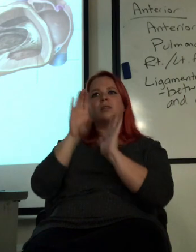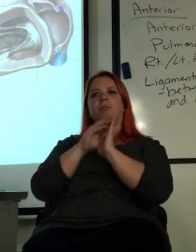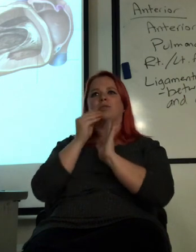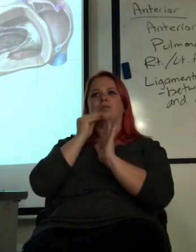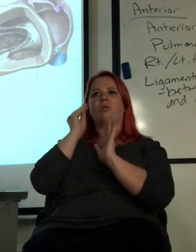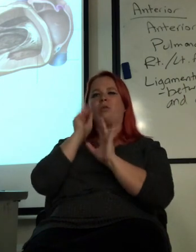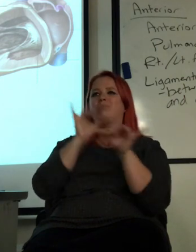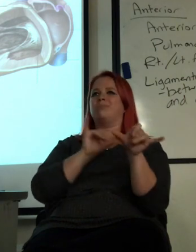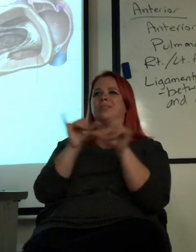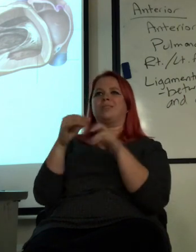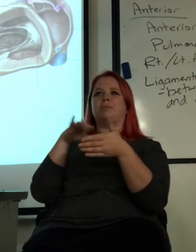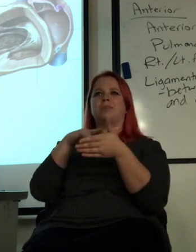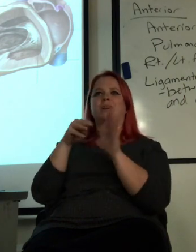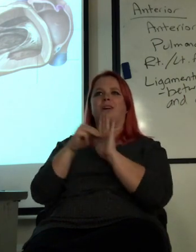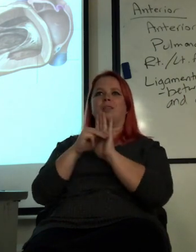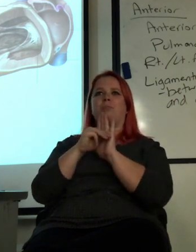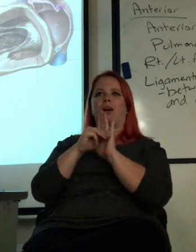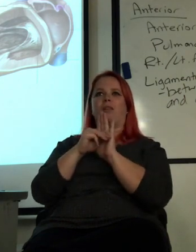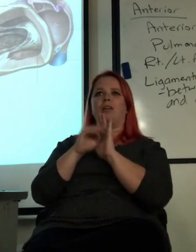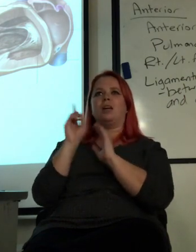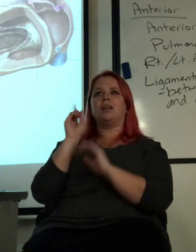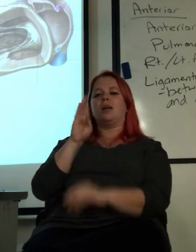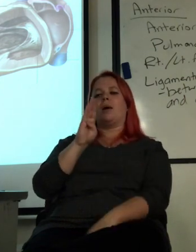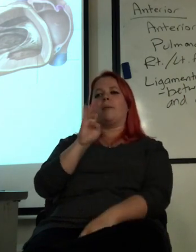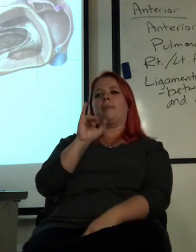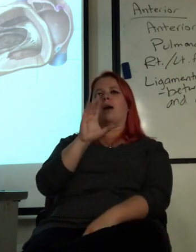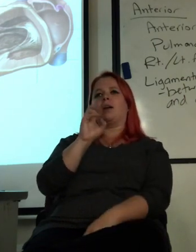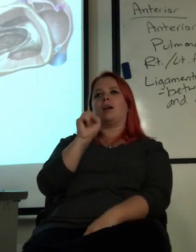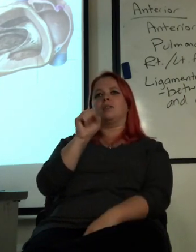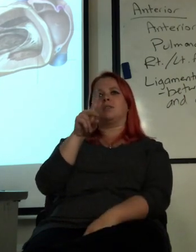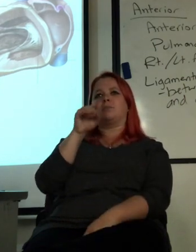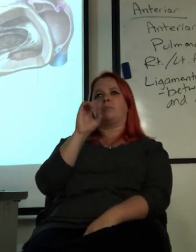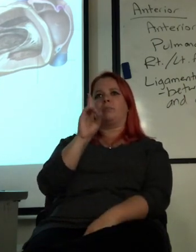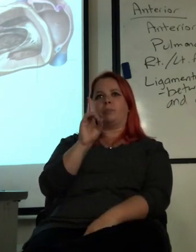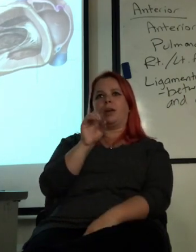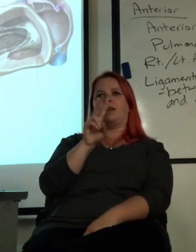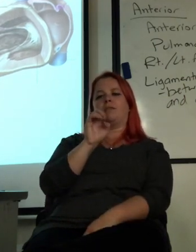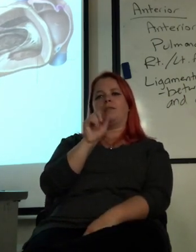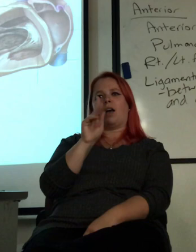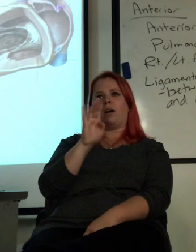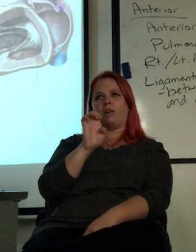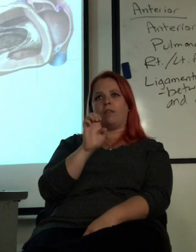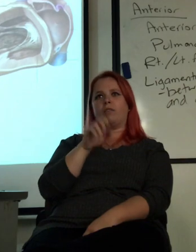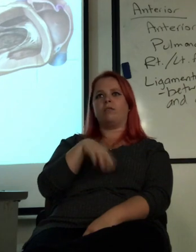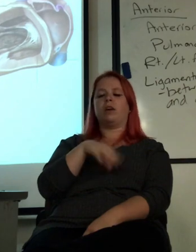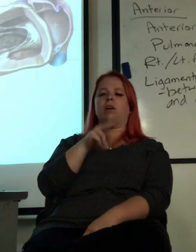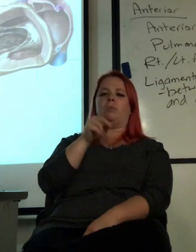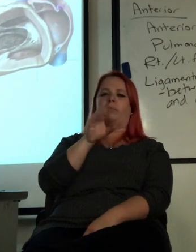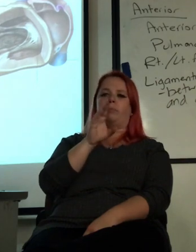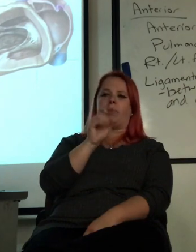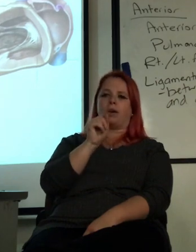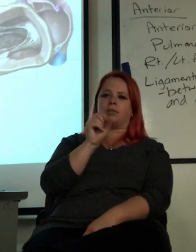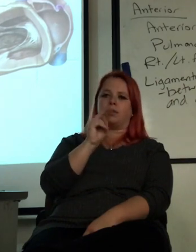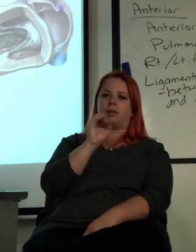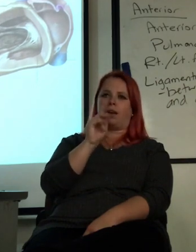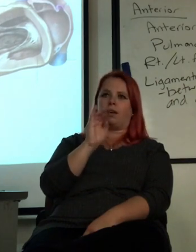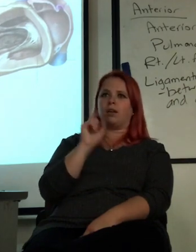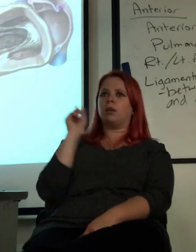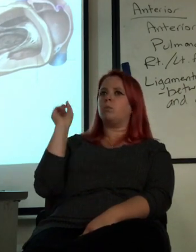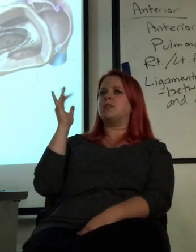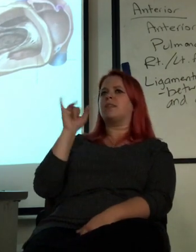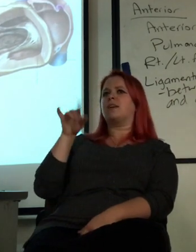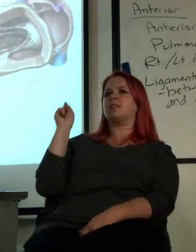you're studying this right here. Here's the bicuspid valve, here's the pectinate, trabeculae carinae, all the same stuff. What is this right